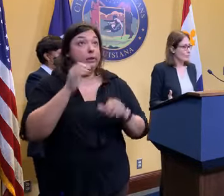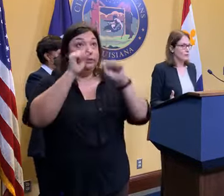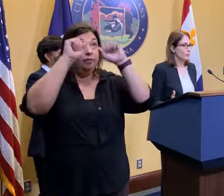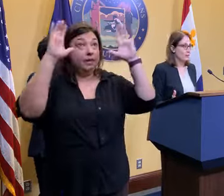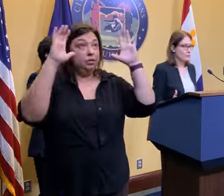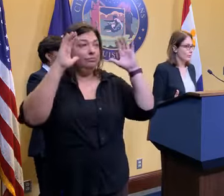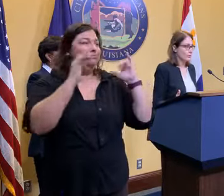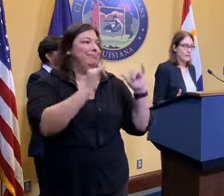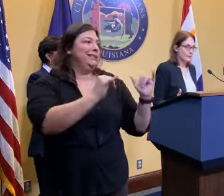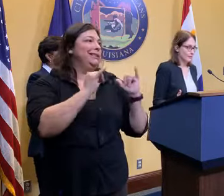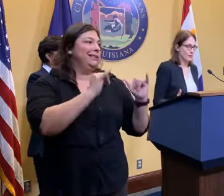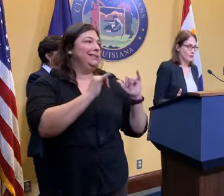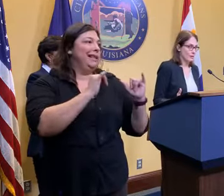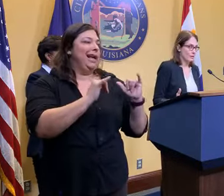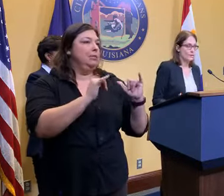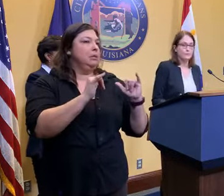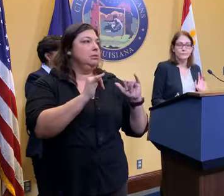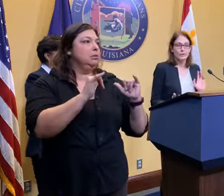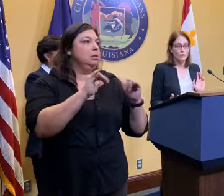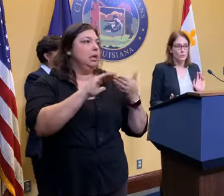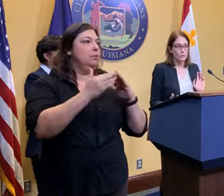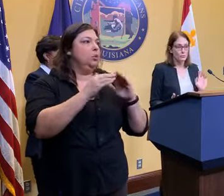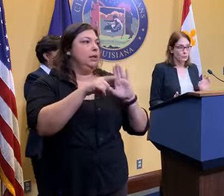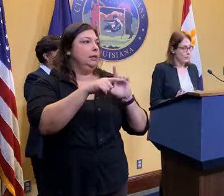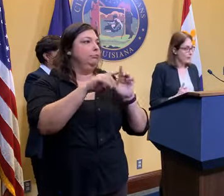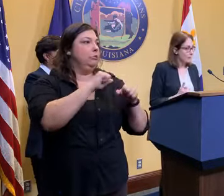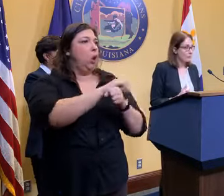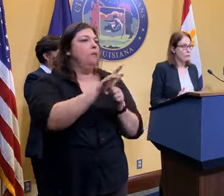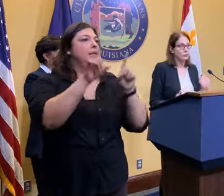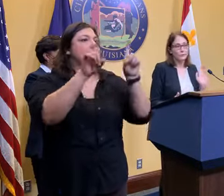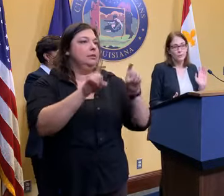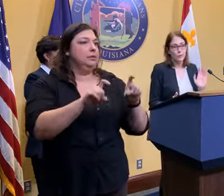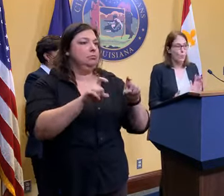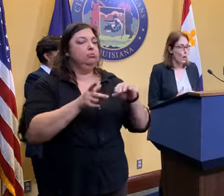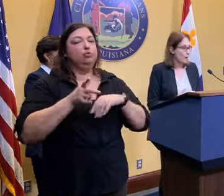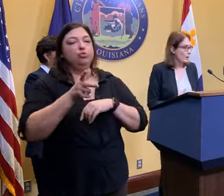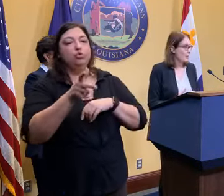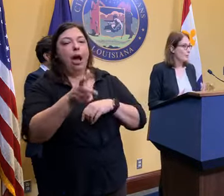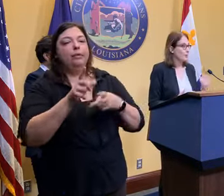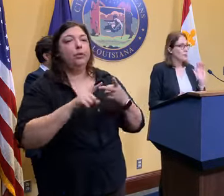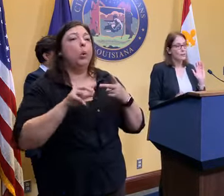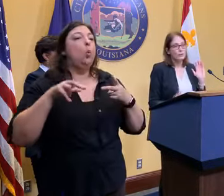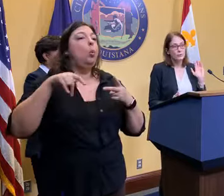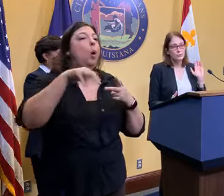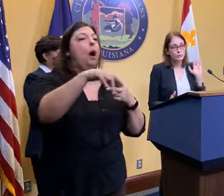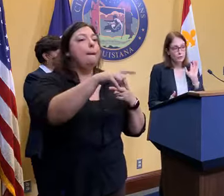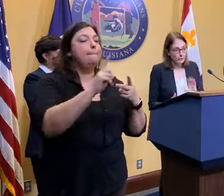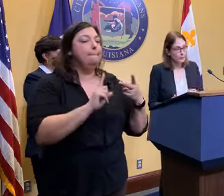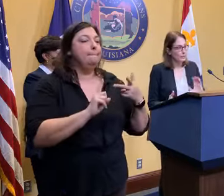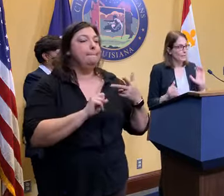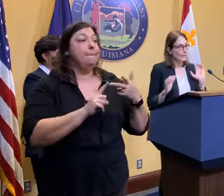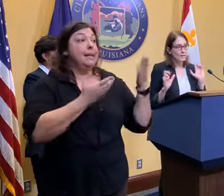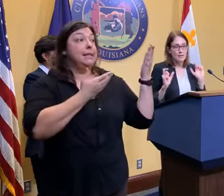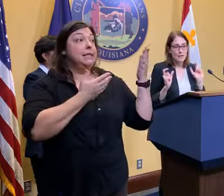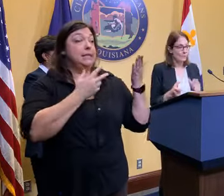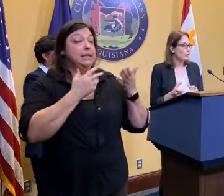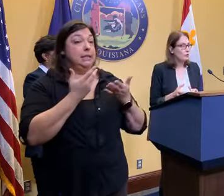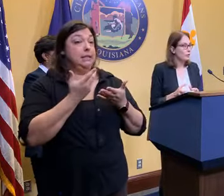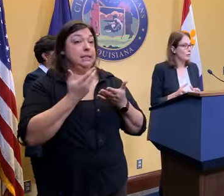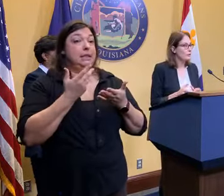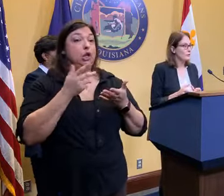much how we run our community-based testing strategy. So drive-through, walk up, deliberately